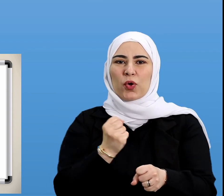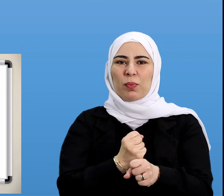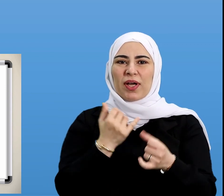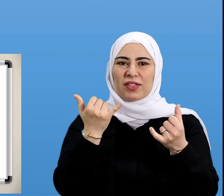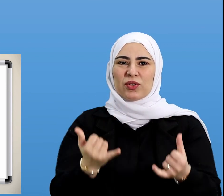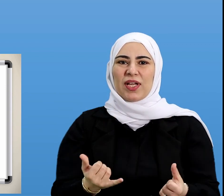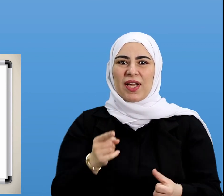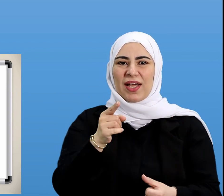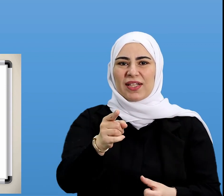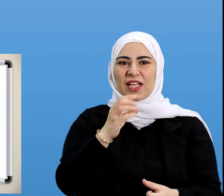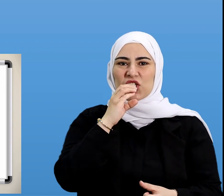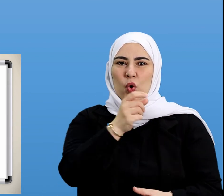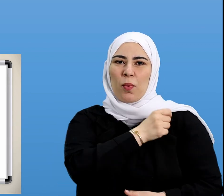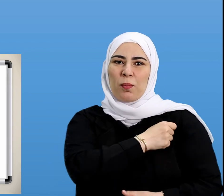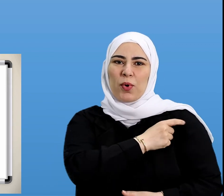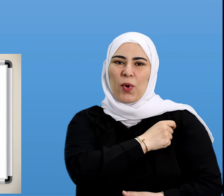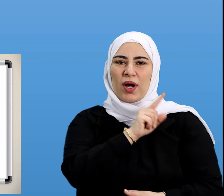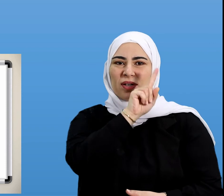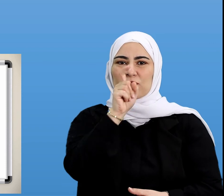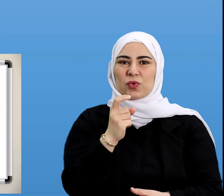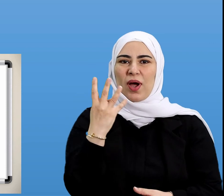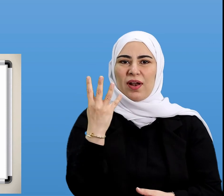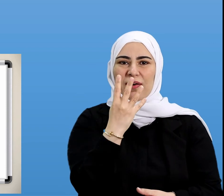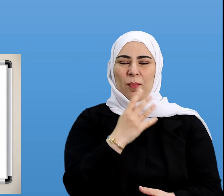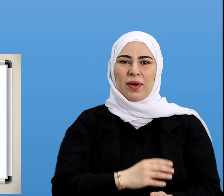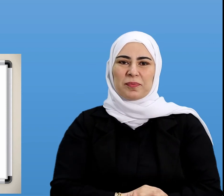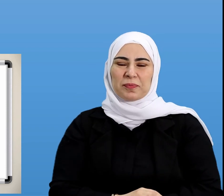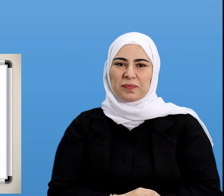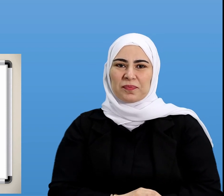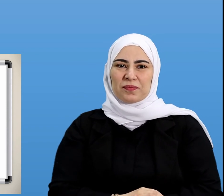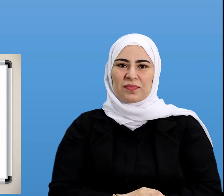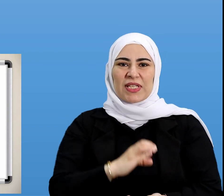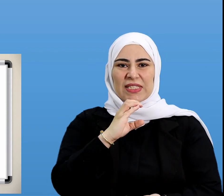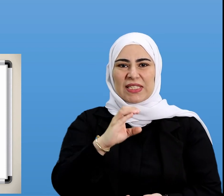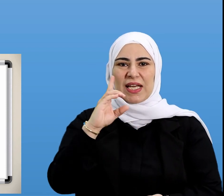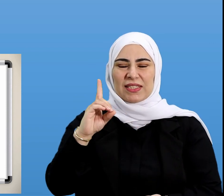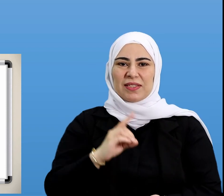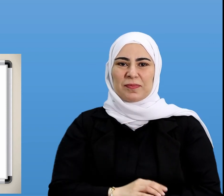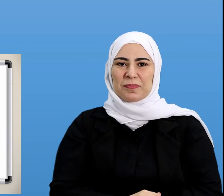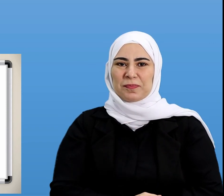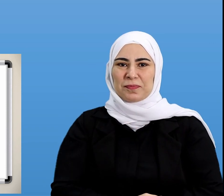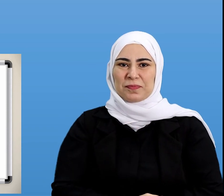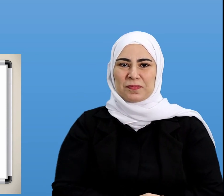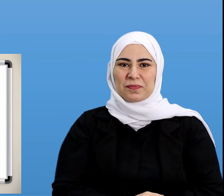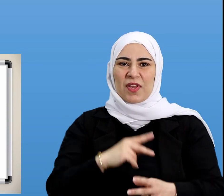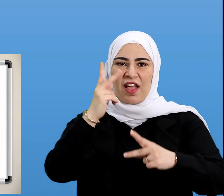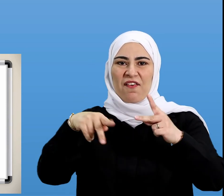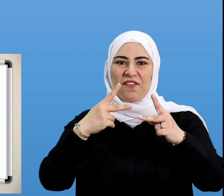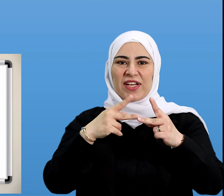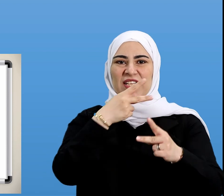D. Phrasal verbs with go. We add either an adverb or a preposition to go